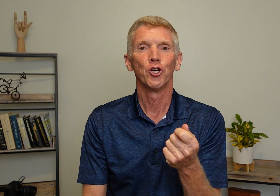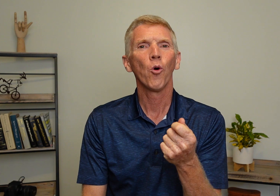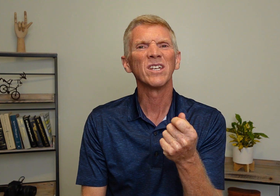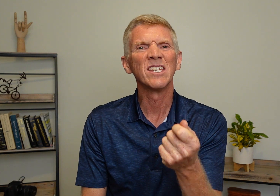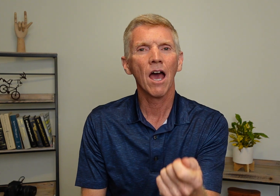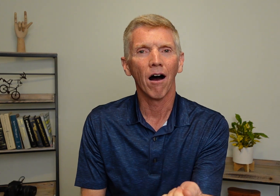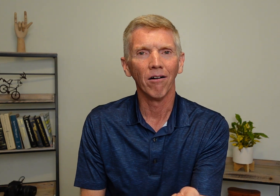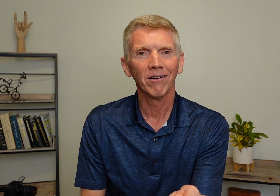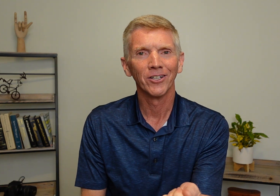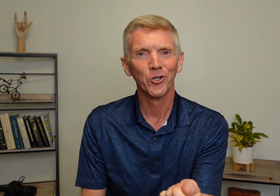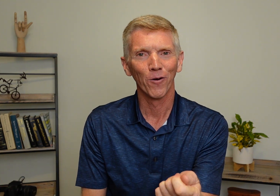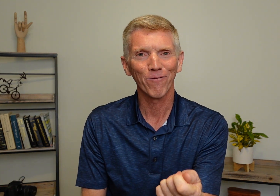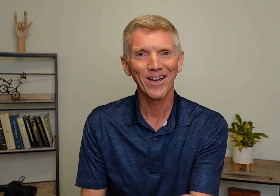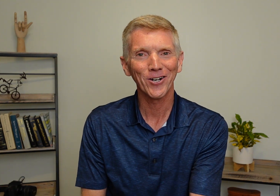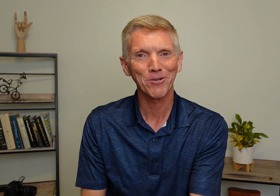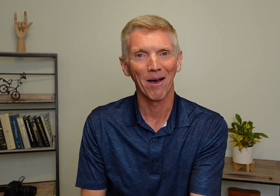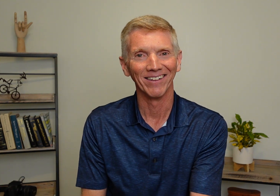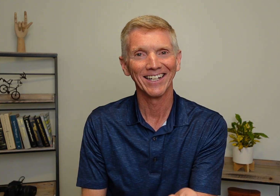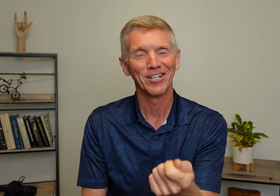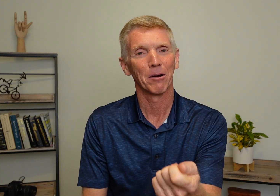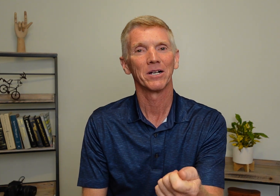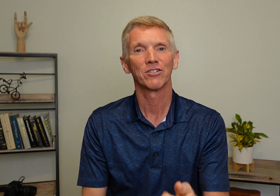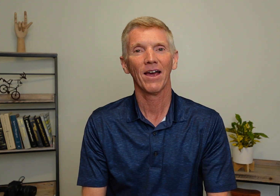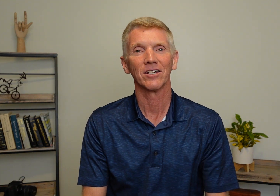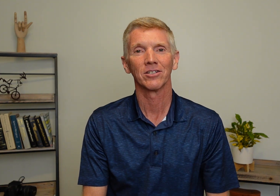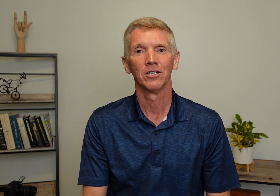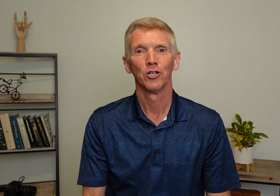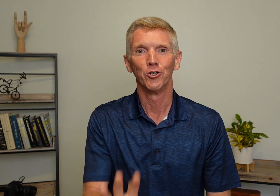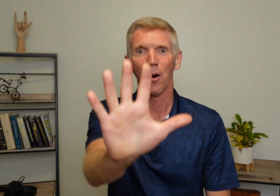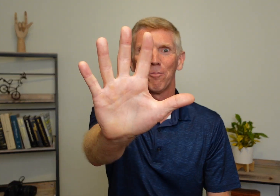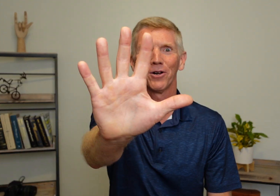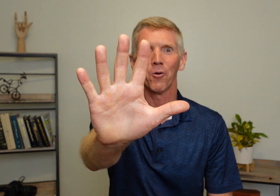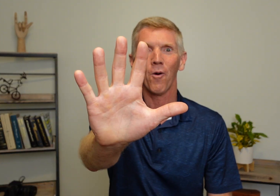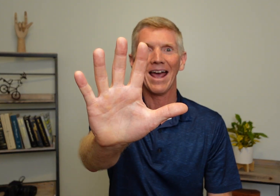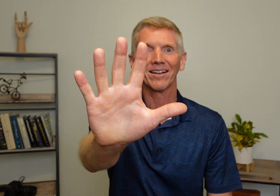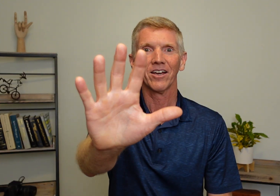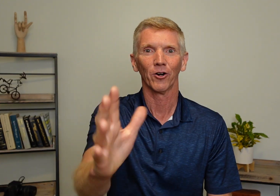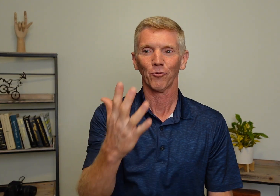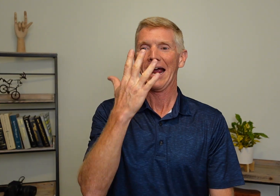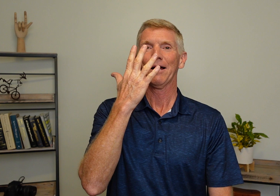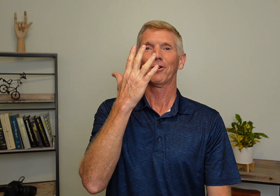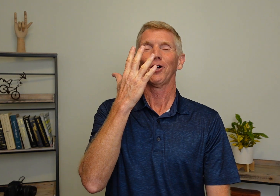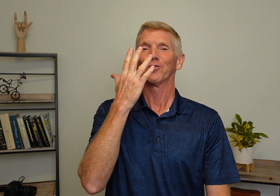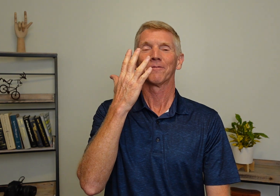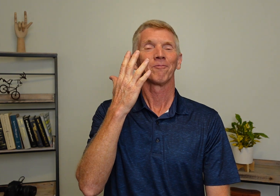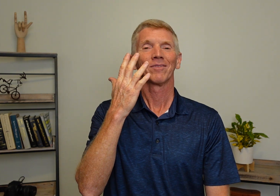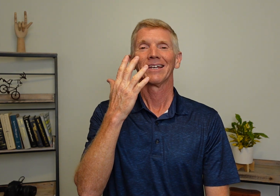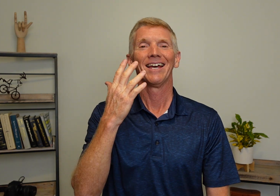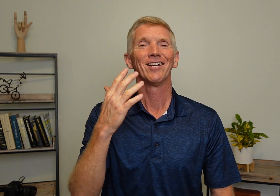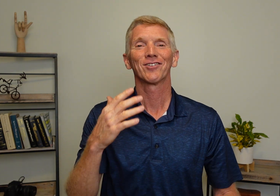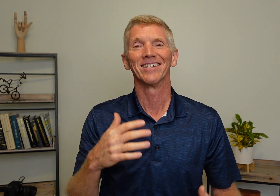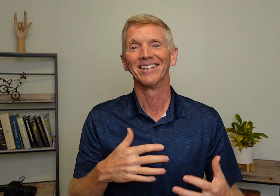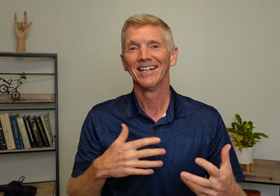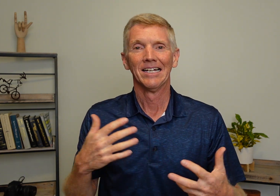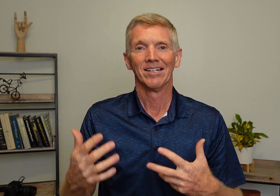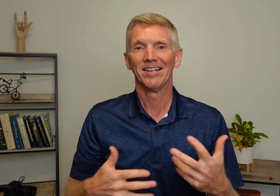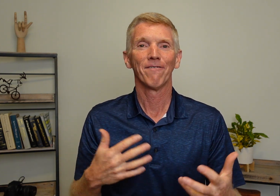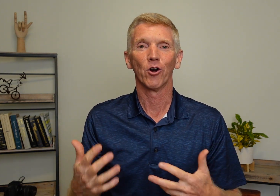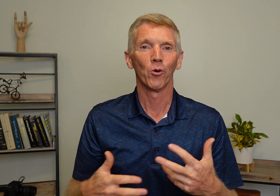Don't yell your finger spelling in somebody's face. Don't put it way out there, right up close. It's the deaf